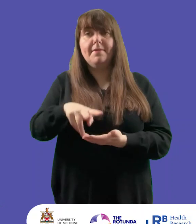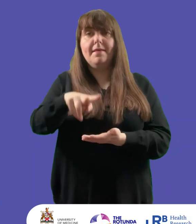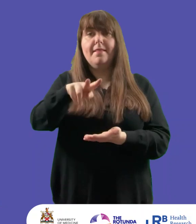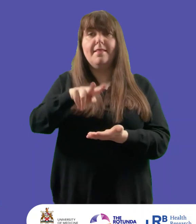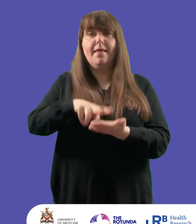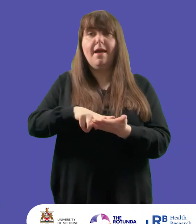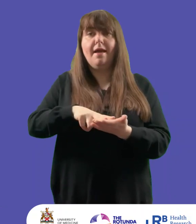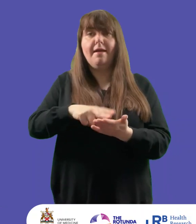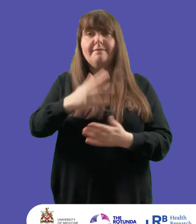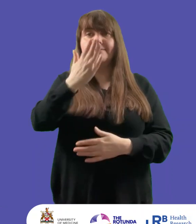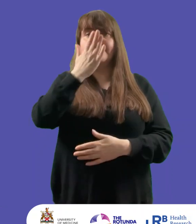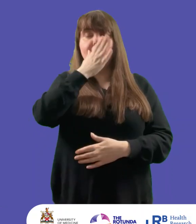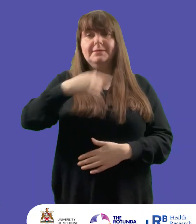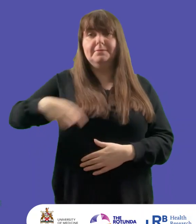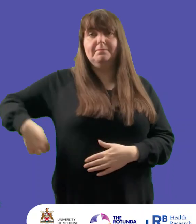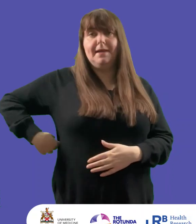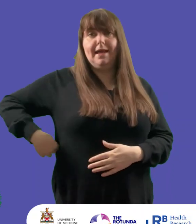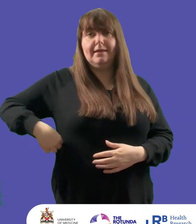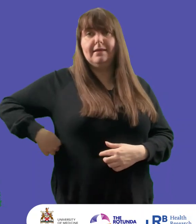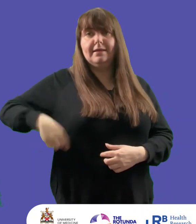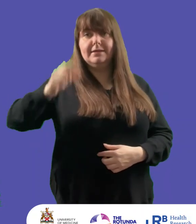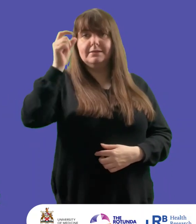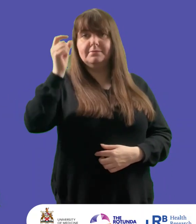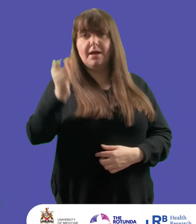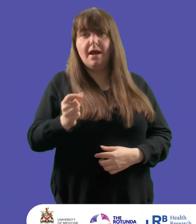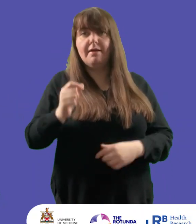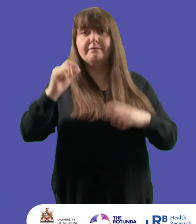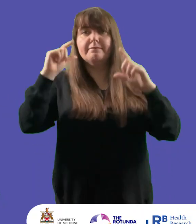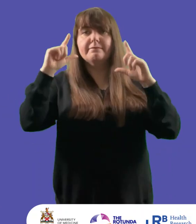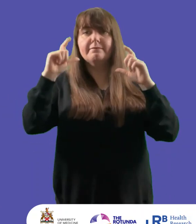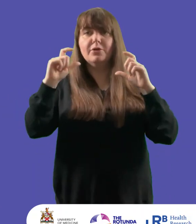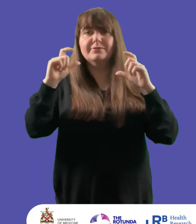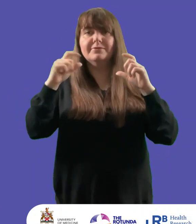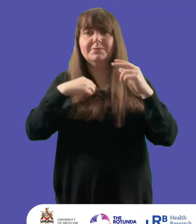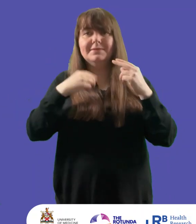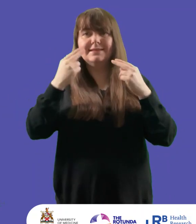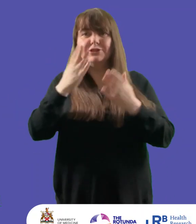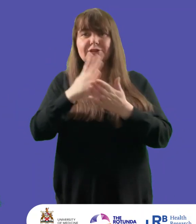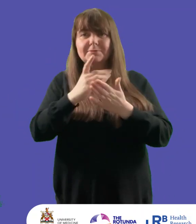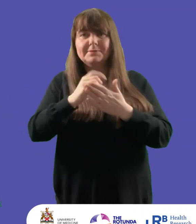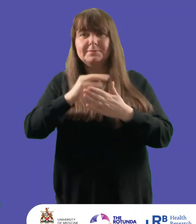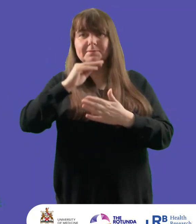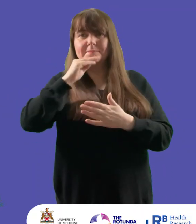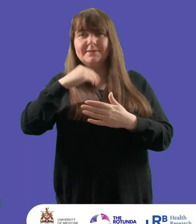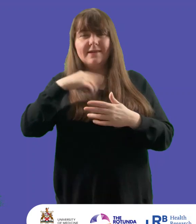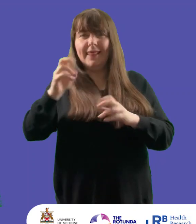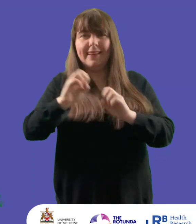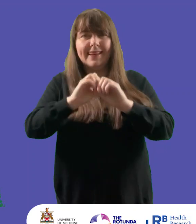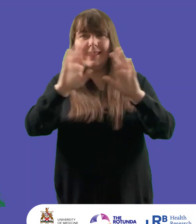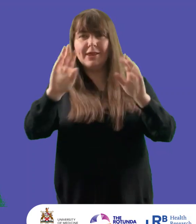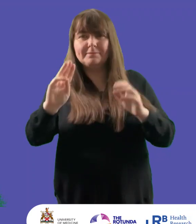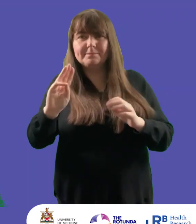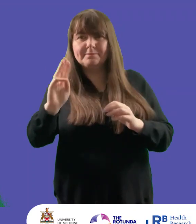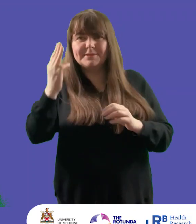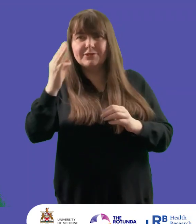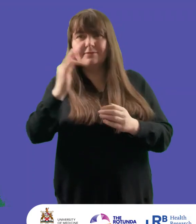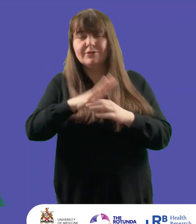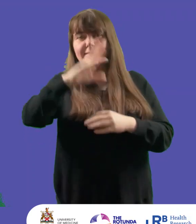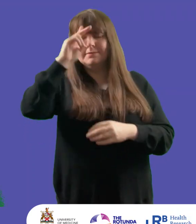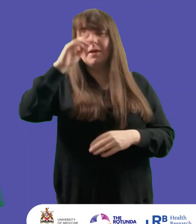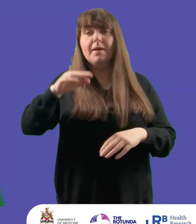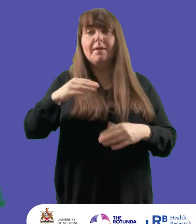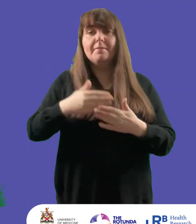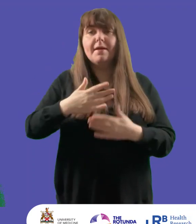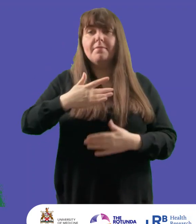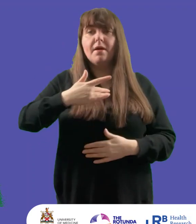lying facing in towards your back, their spine is at the front of the picture that we need. This sometimes can mean that we don't get clear pictures of, for